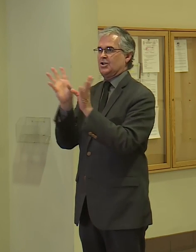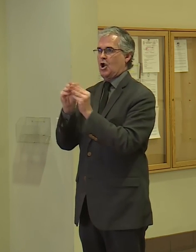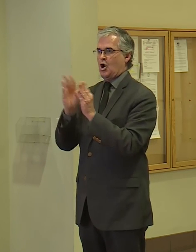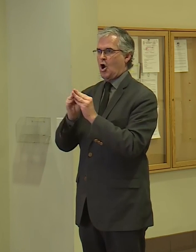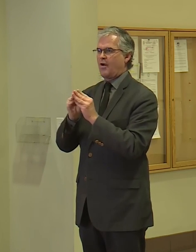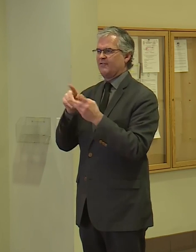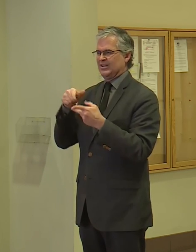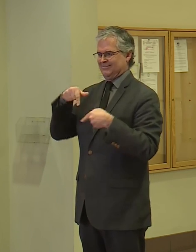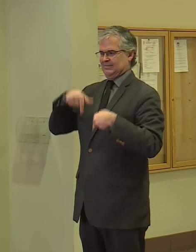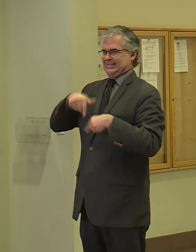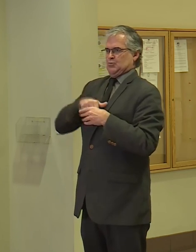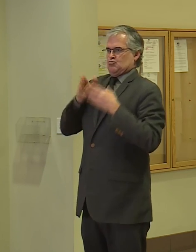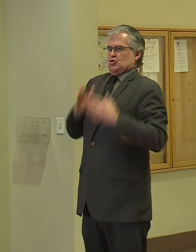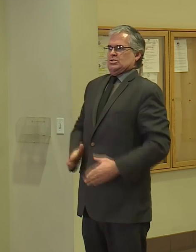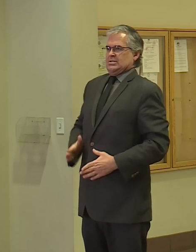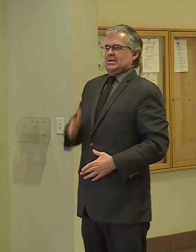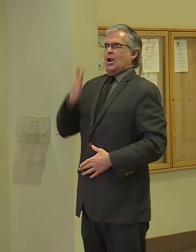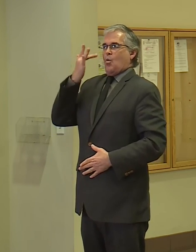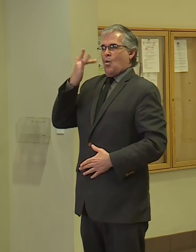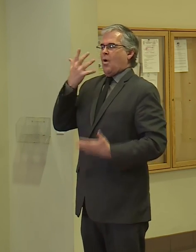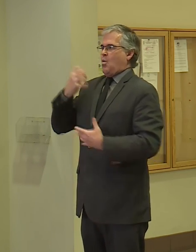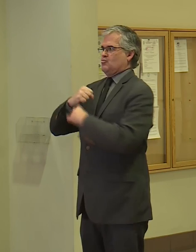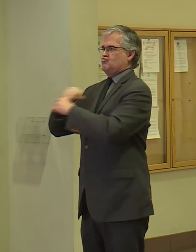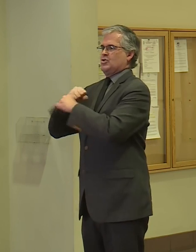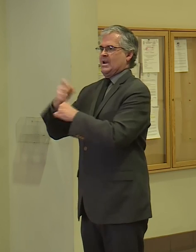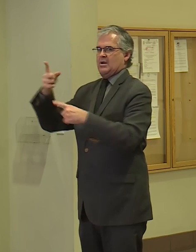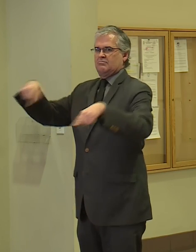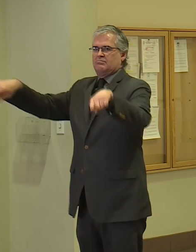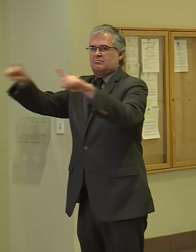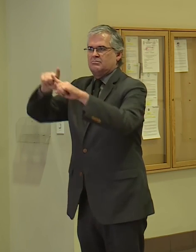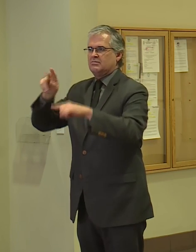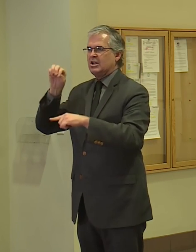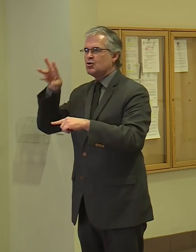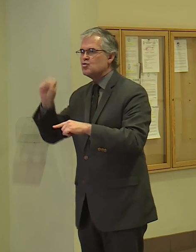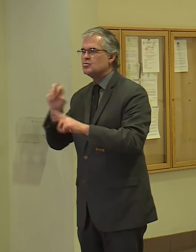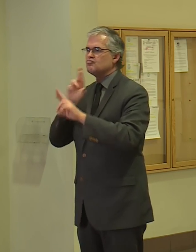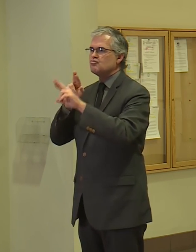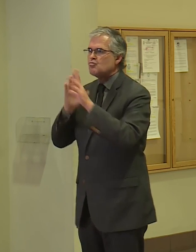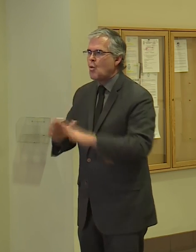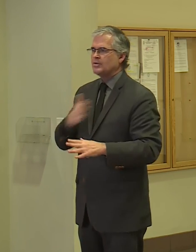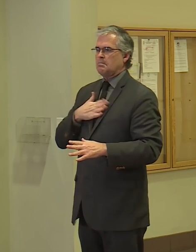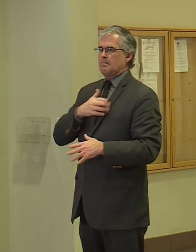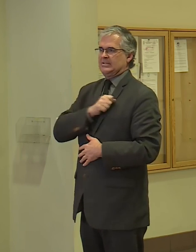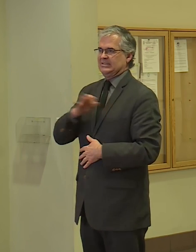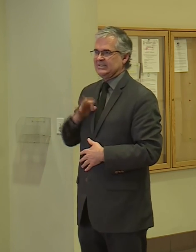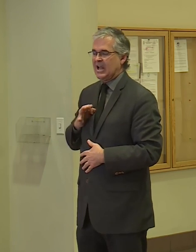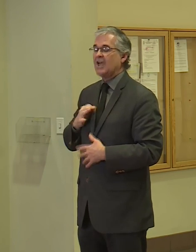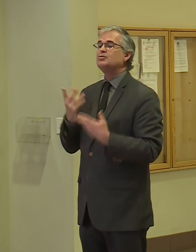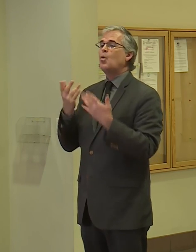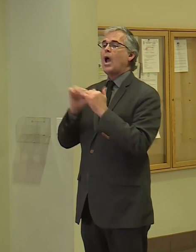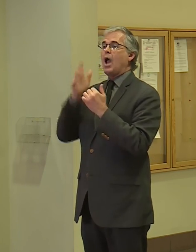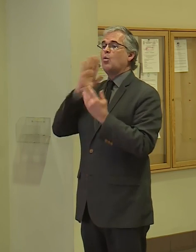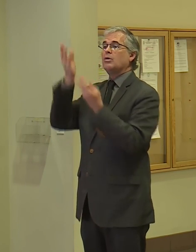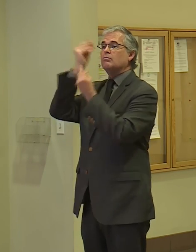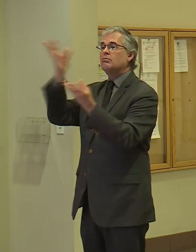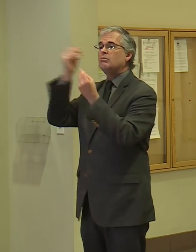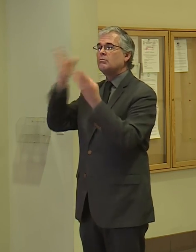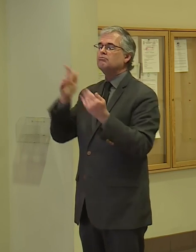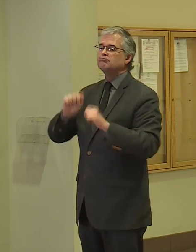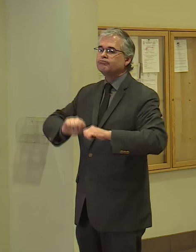protect the members of the media we will continue to update all over an event or other methods including videos emails and